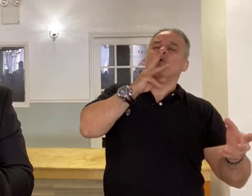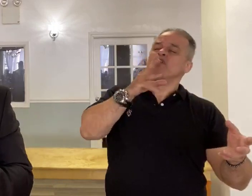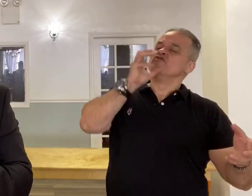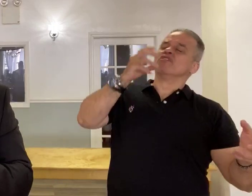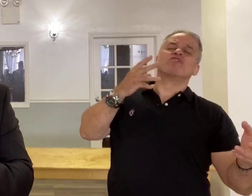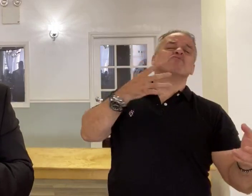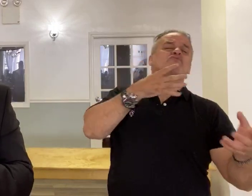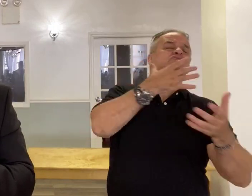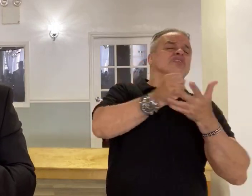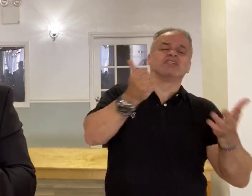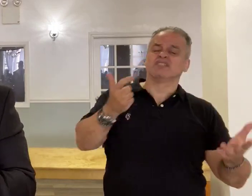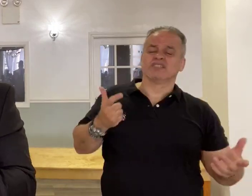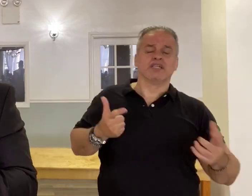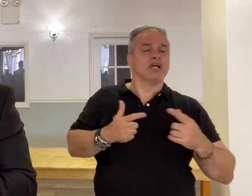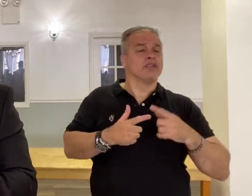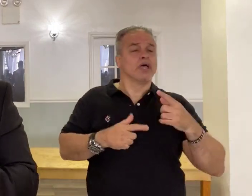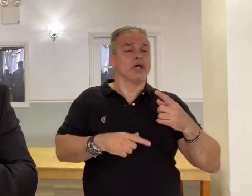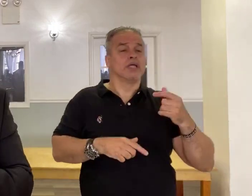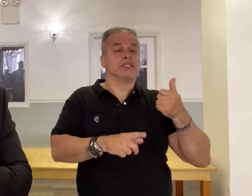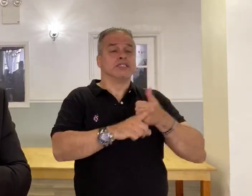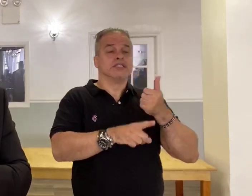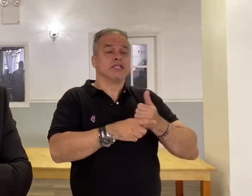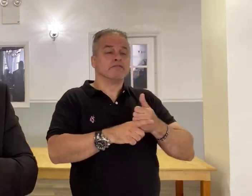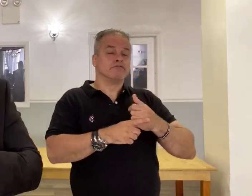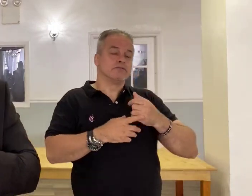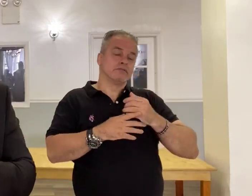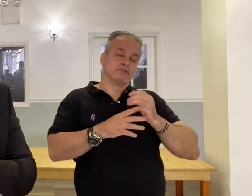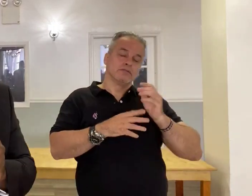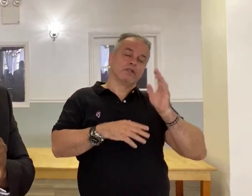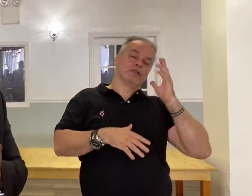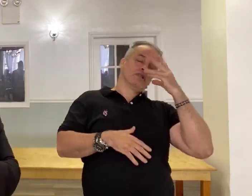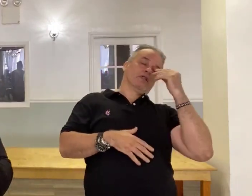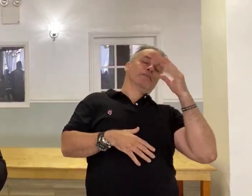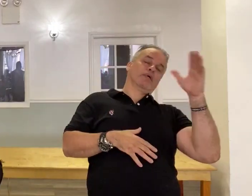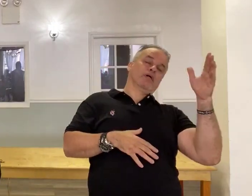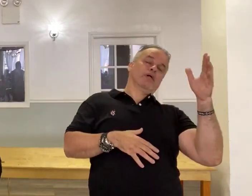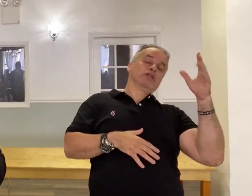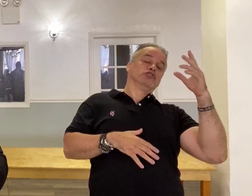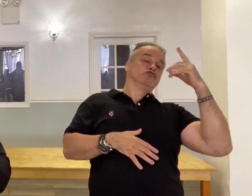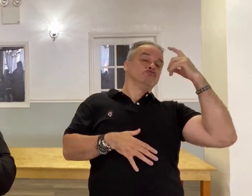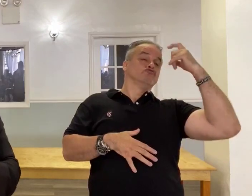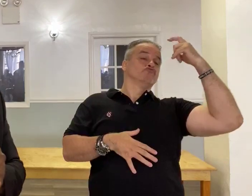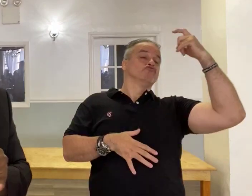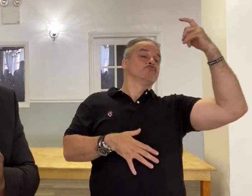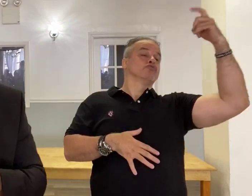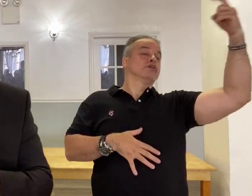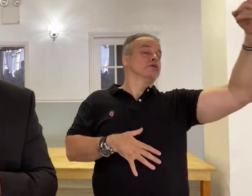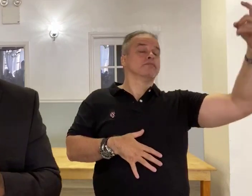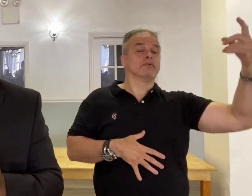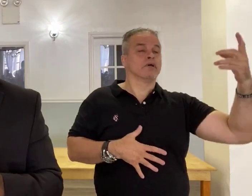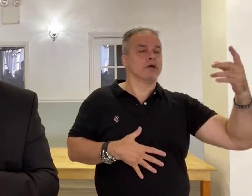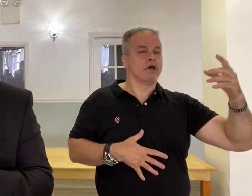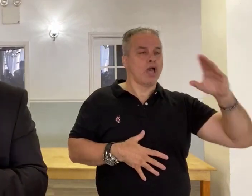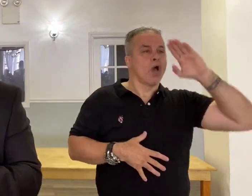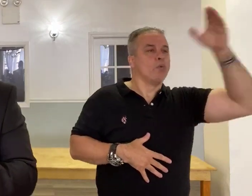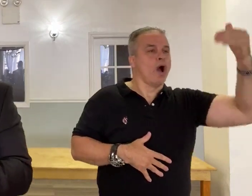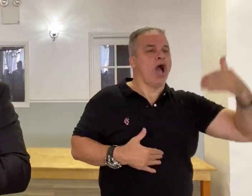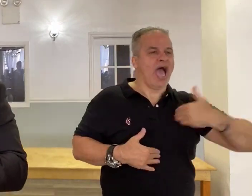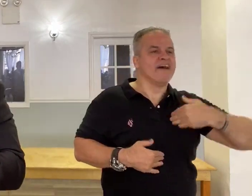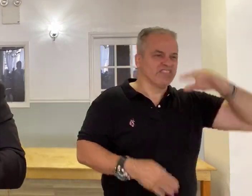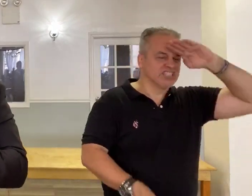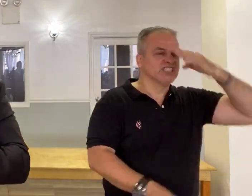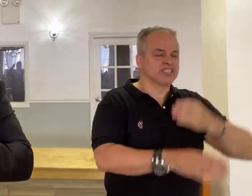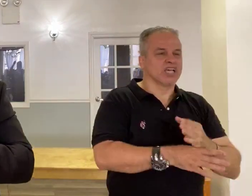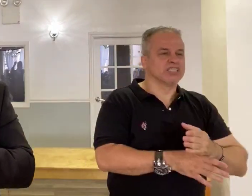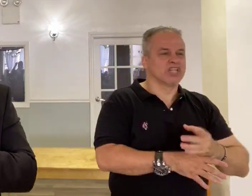mind, he got inspired to try yet one more thing to save his life there.